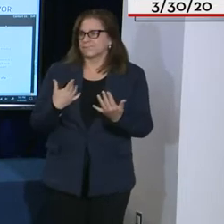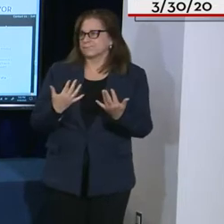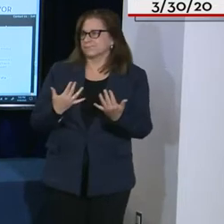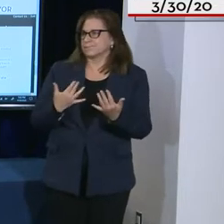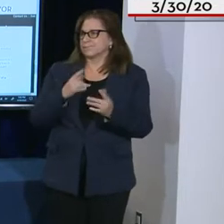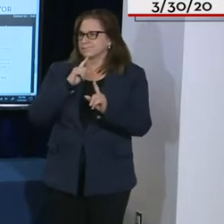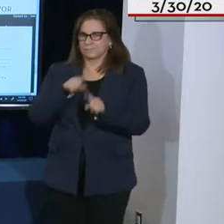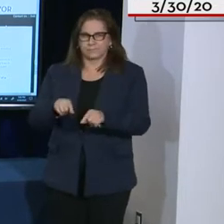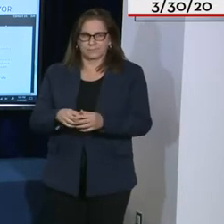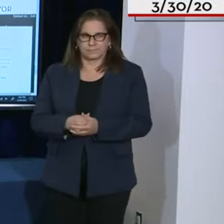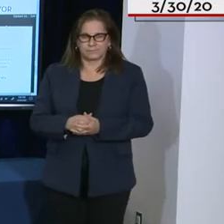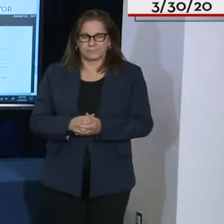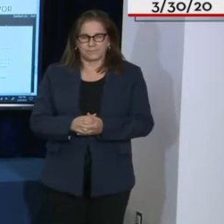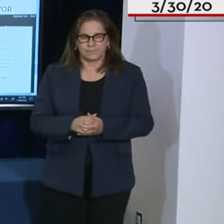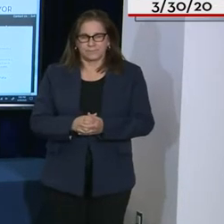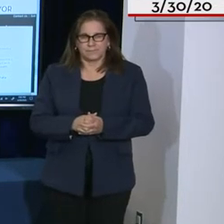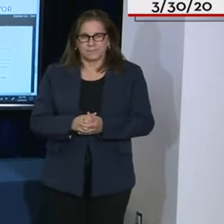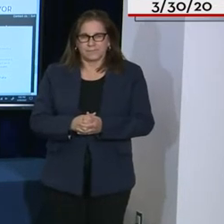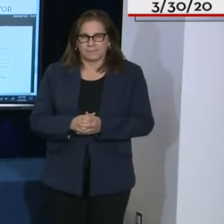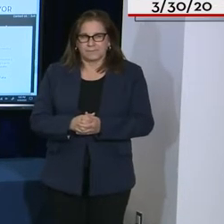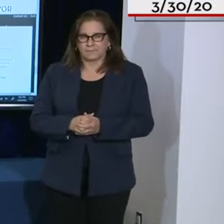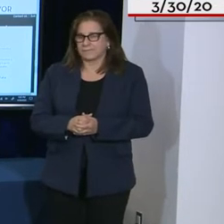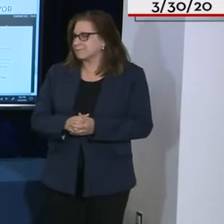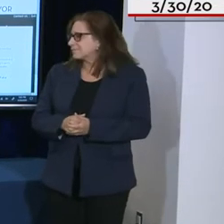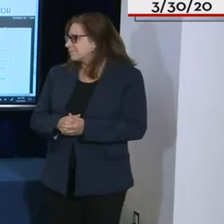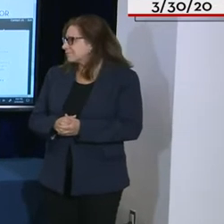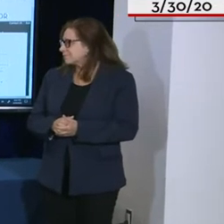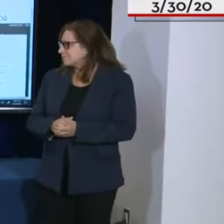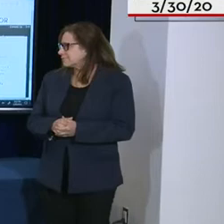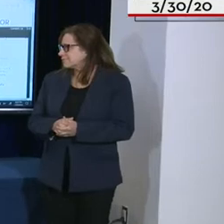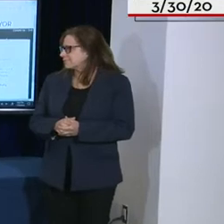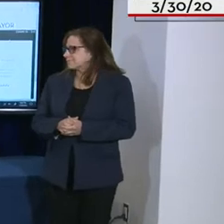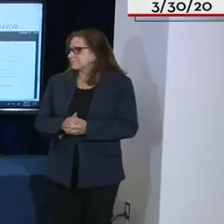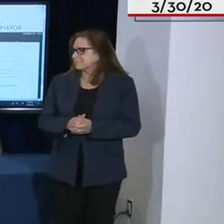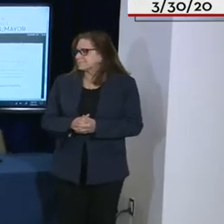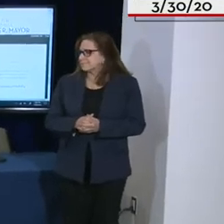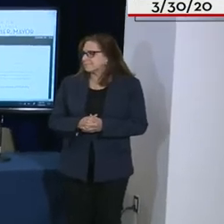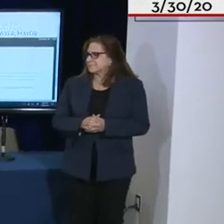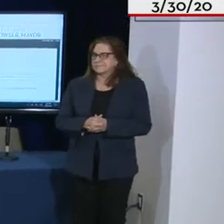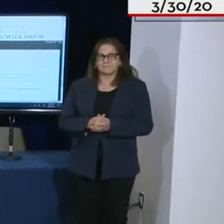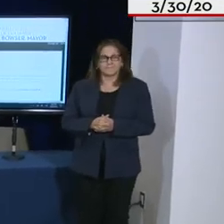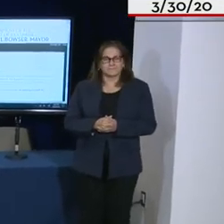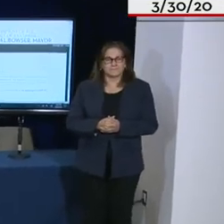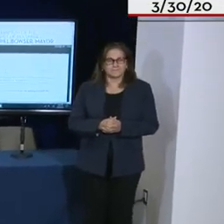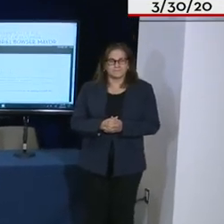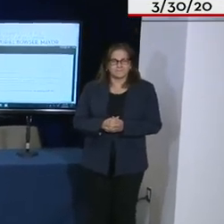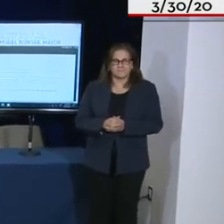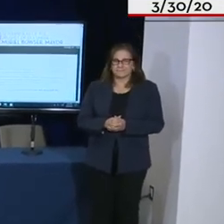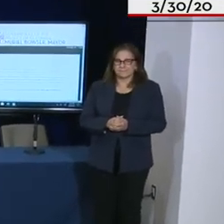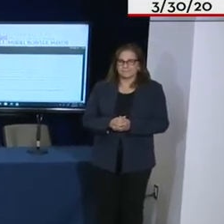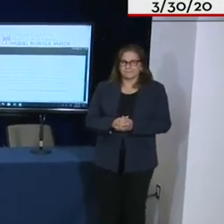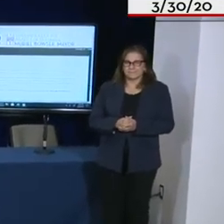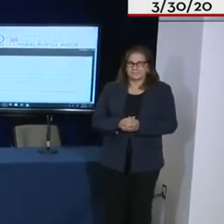begin to call on some speakers for questions. Okay. All right. Thank you so much.